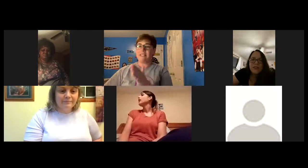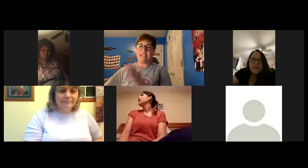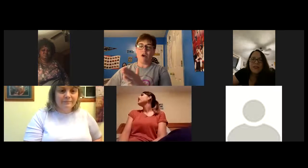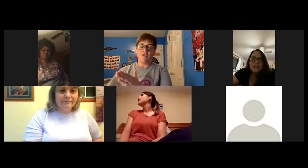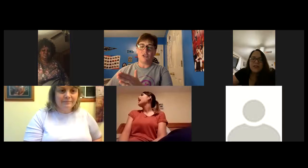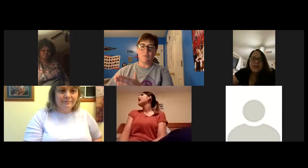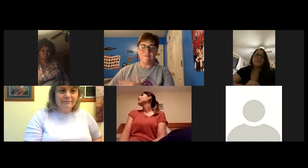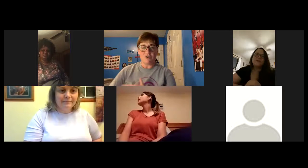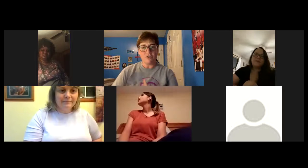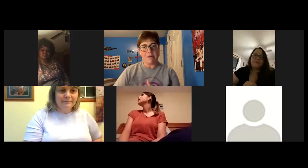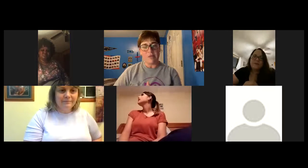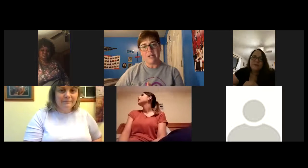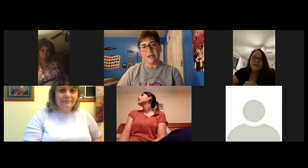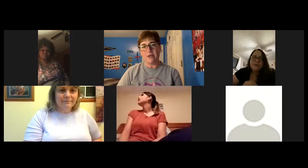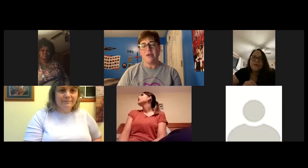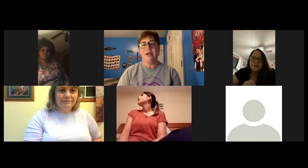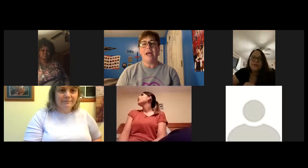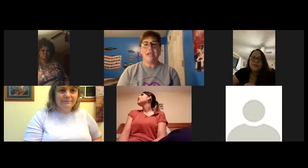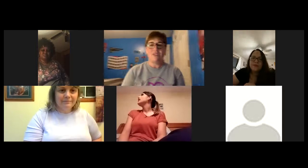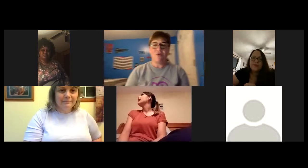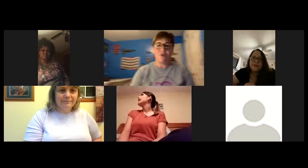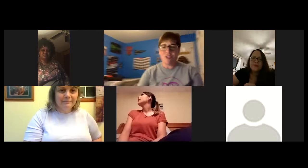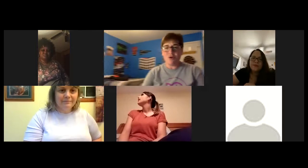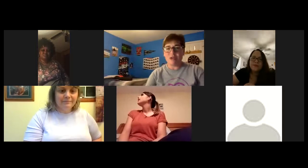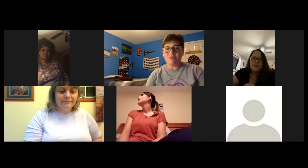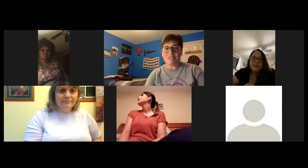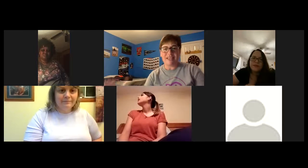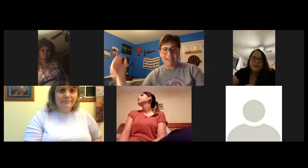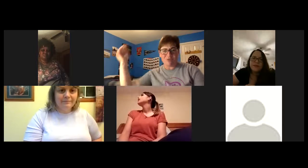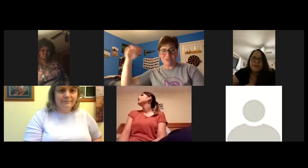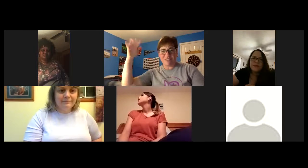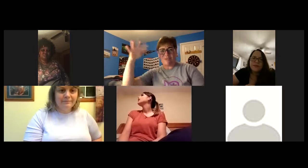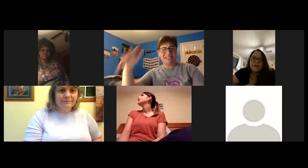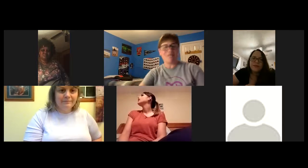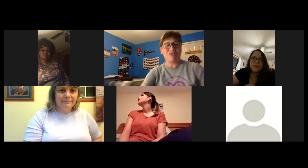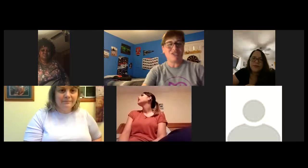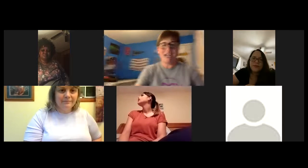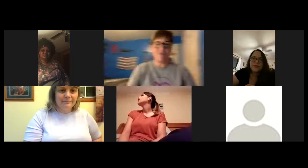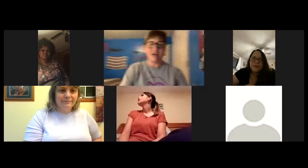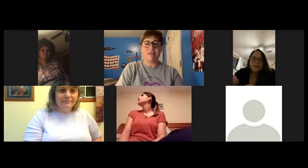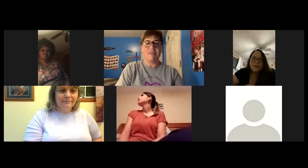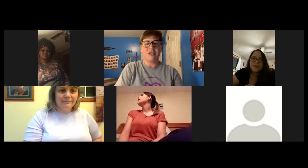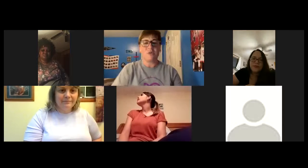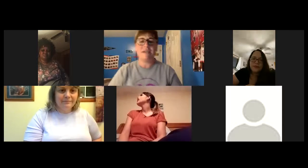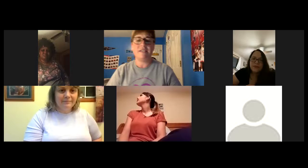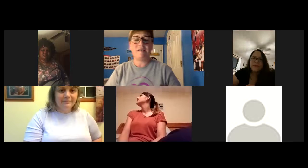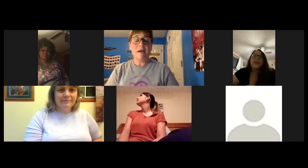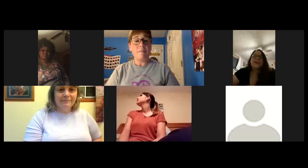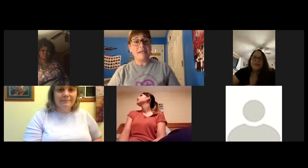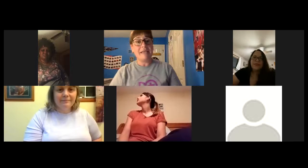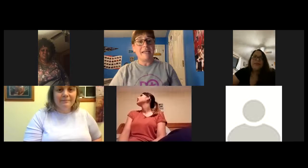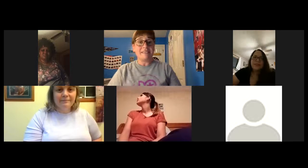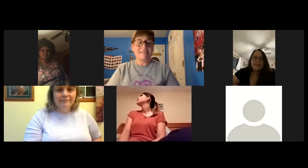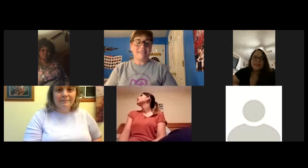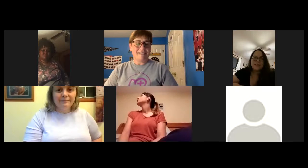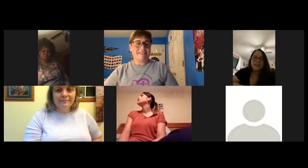to be sitting over a little bit further by the window. And so, you know, when it was like that, it was like it was shining right on there. So that's why I didn't. Right.